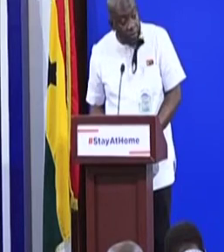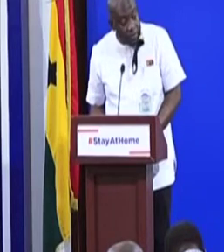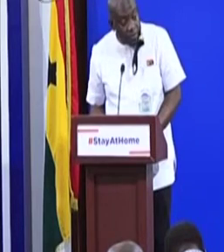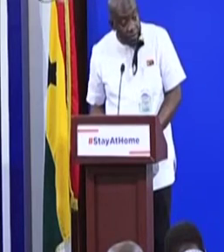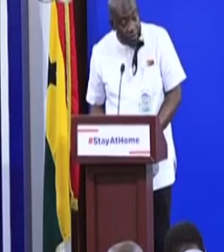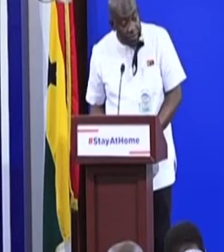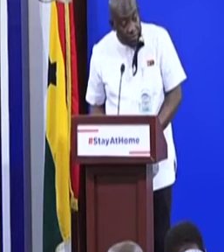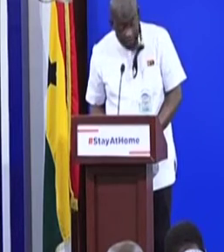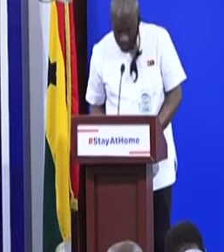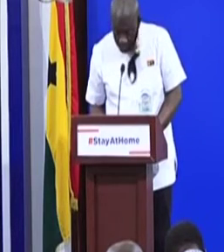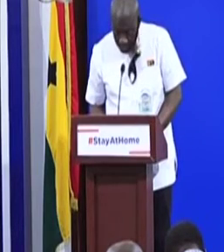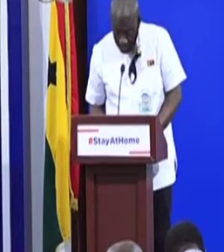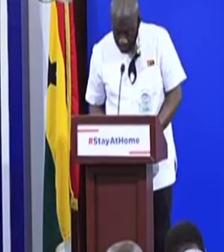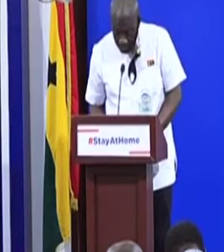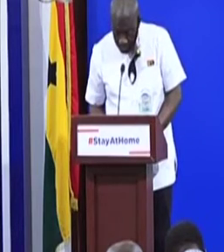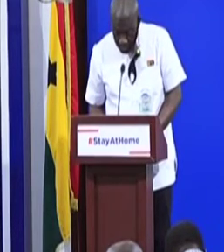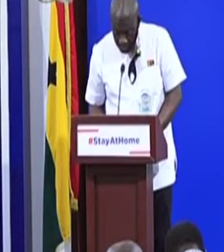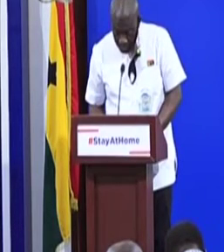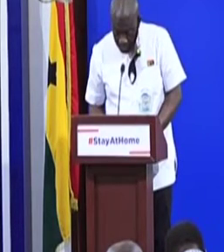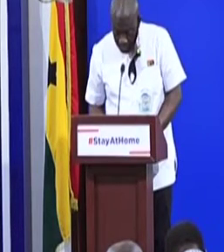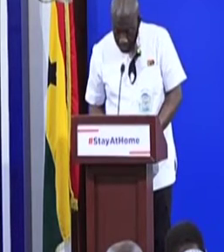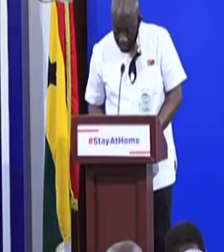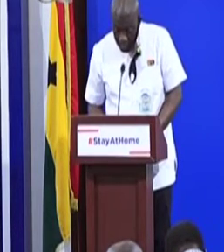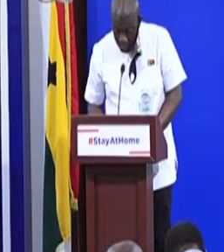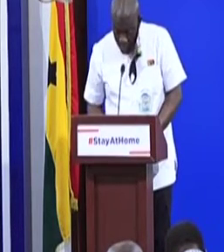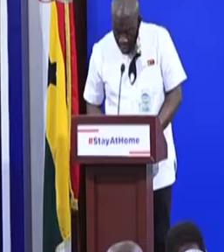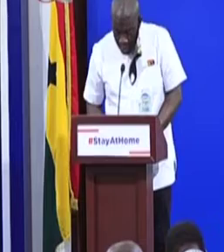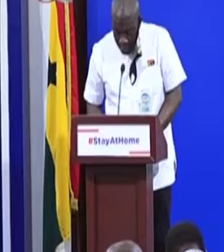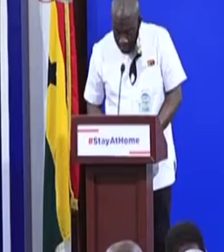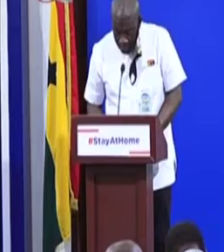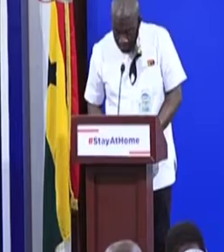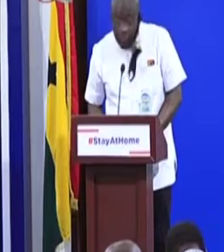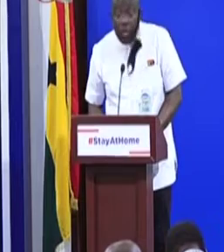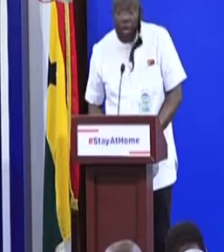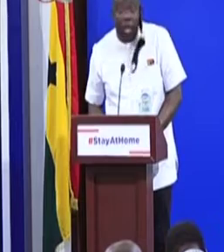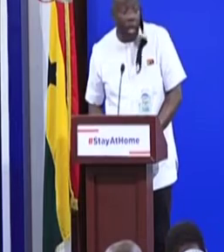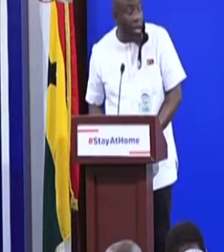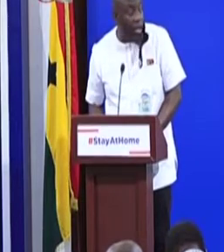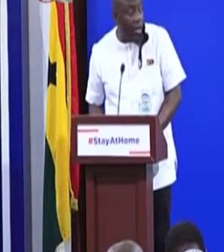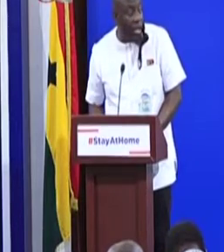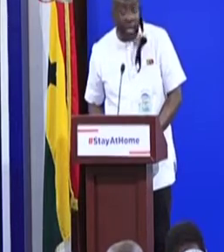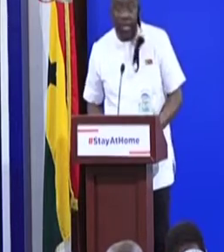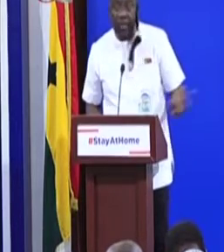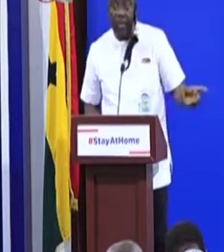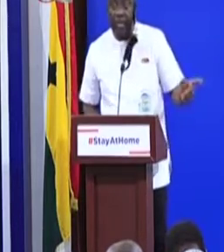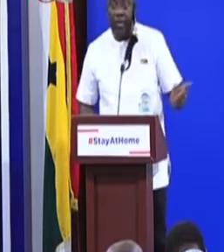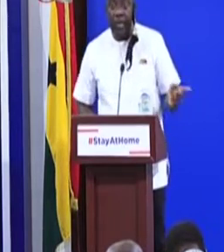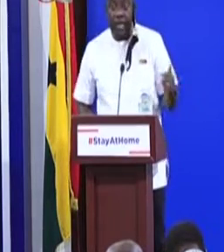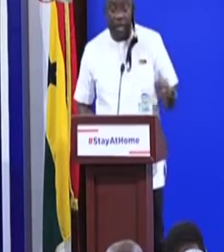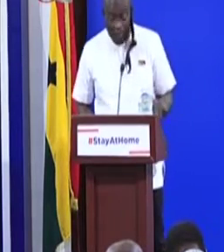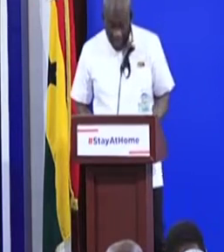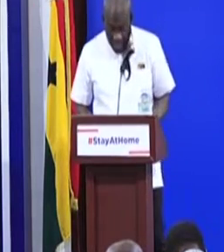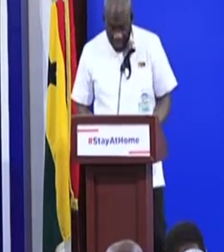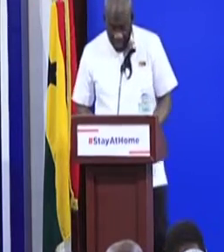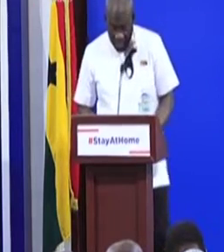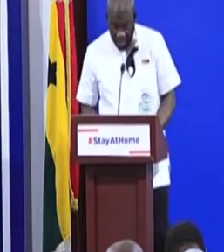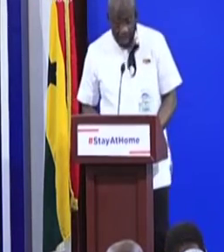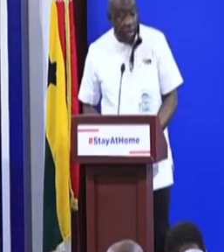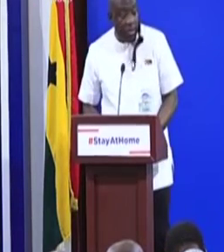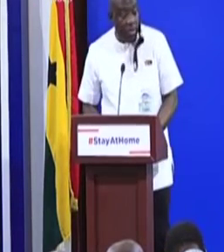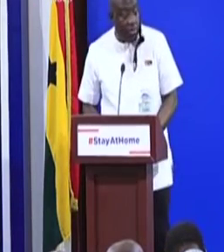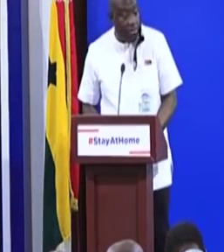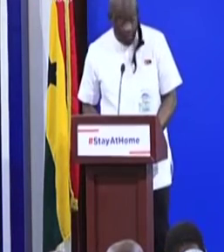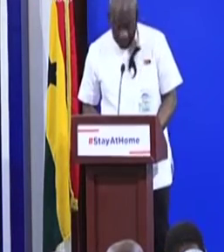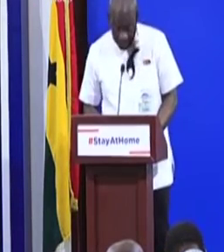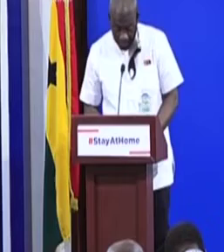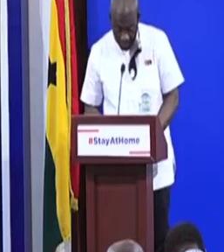are providing for persons we've recruited to serve as contact tracers. Okay. Thank you. And then I'll take a final one here and then we'll start the responses. Okay,